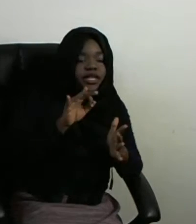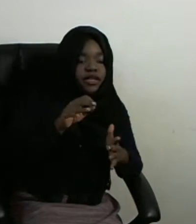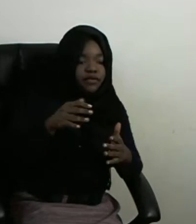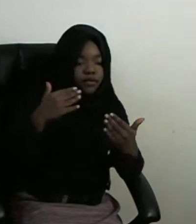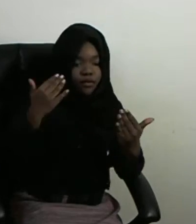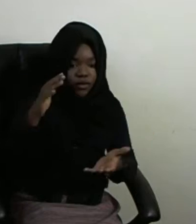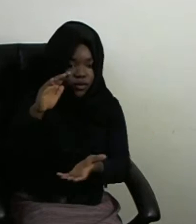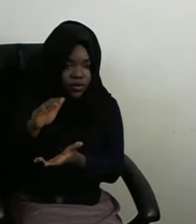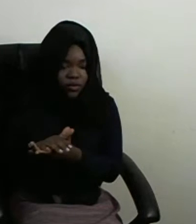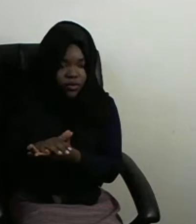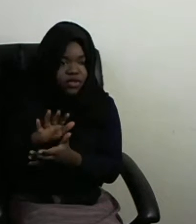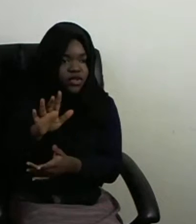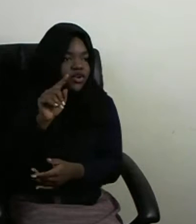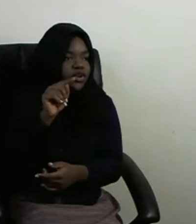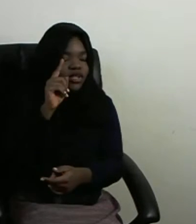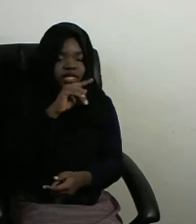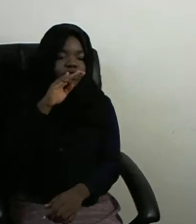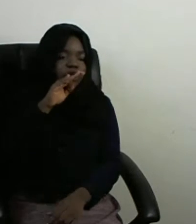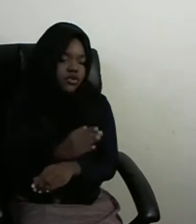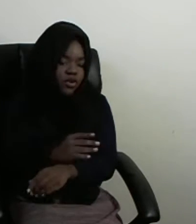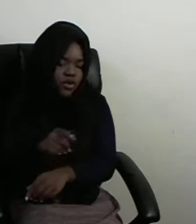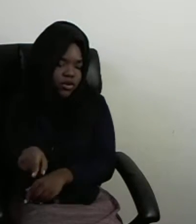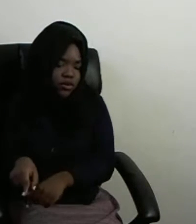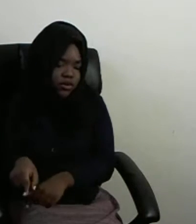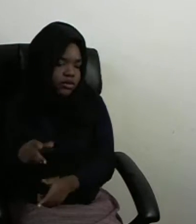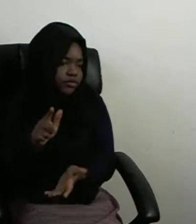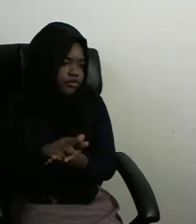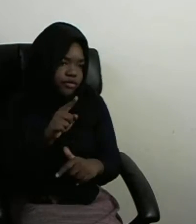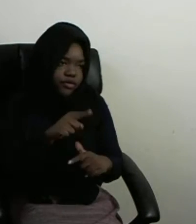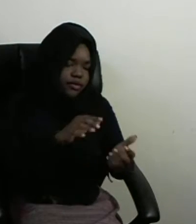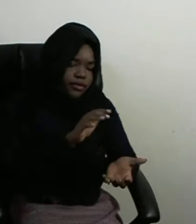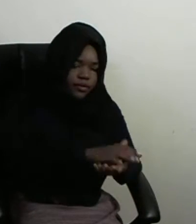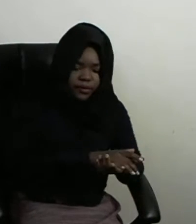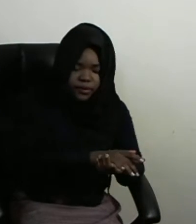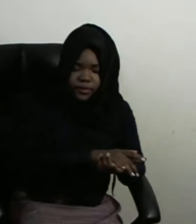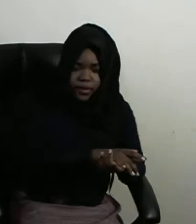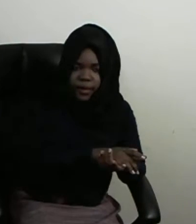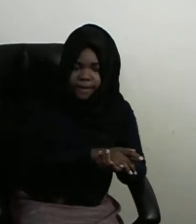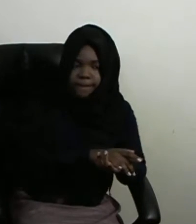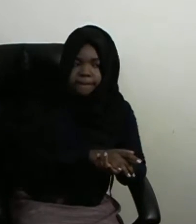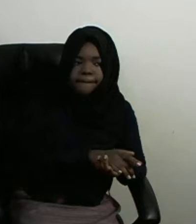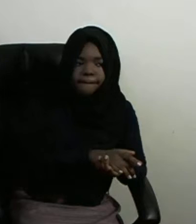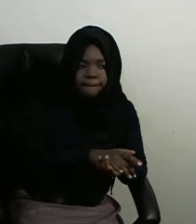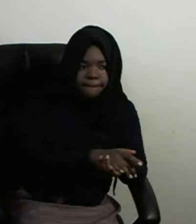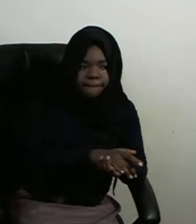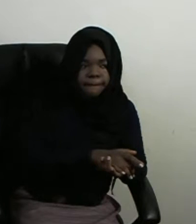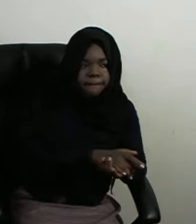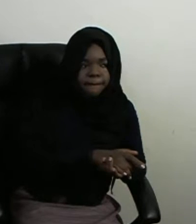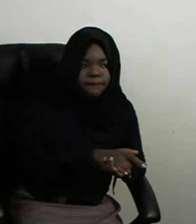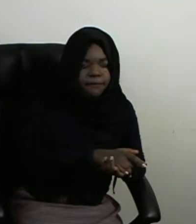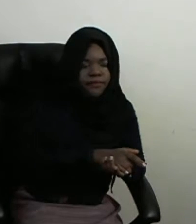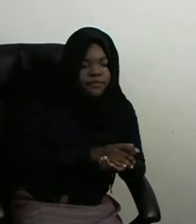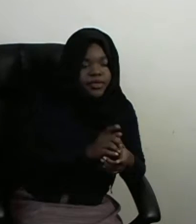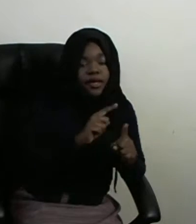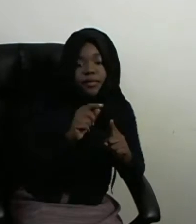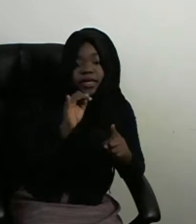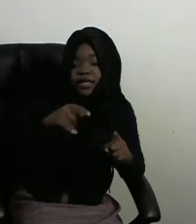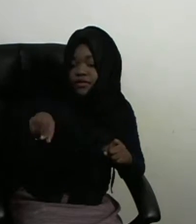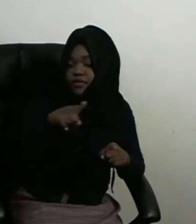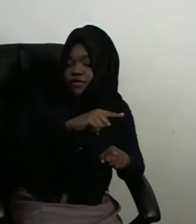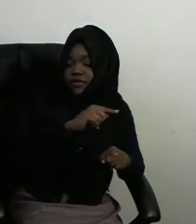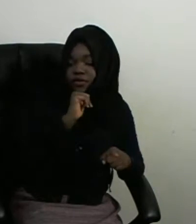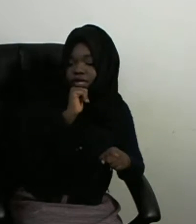wed to a woman, her stepdaughter is prohibited for you. Okay? But if you